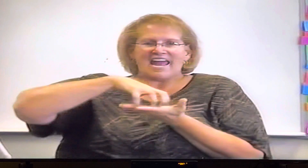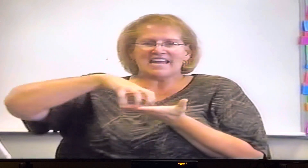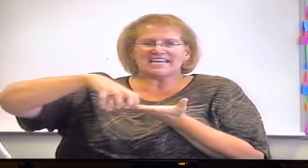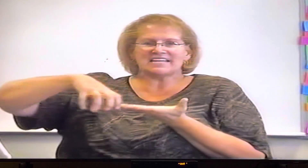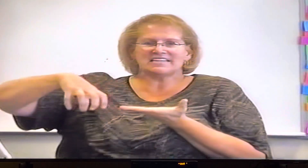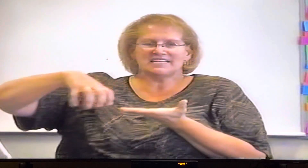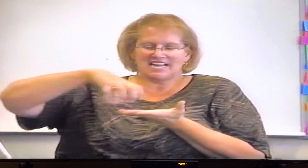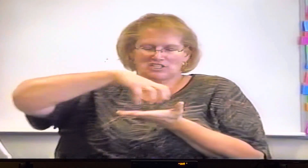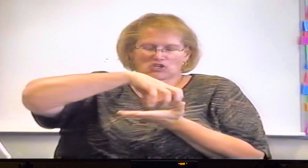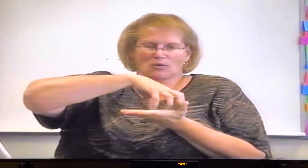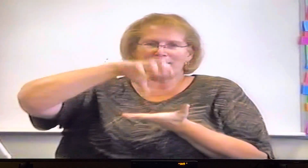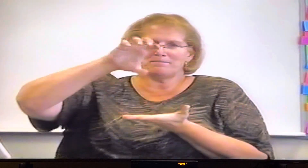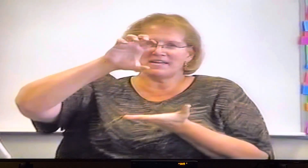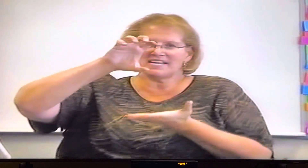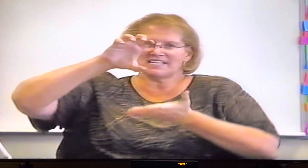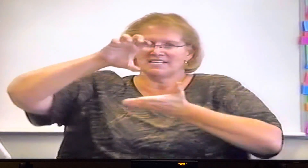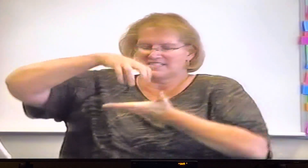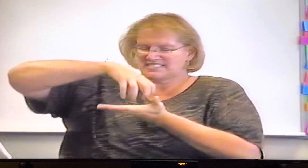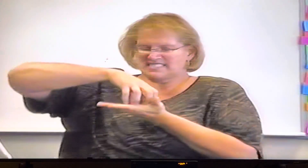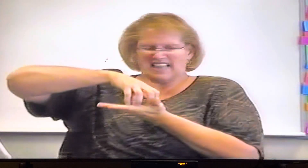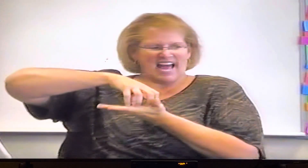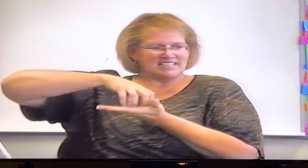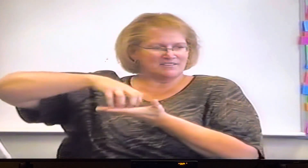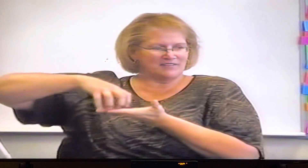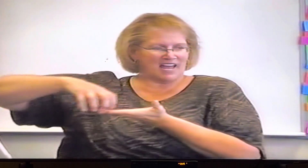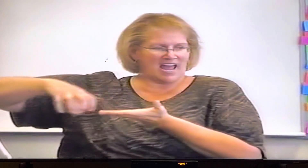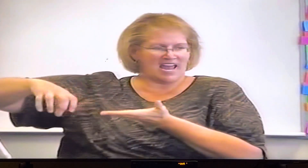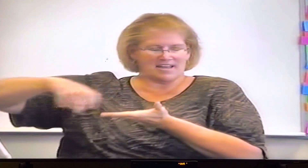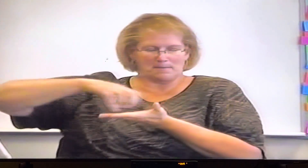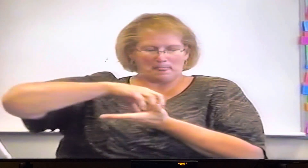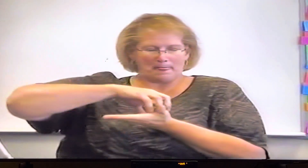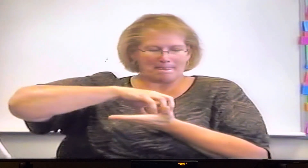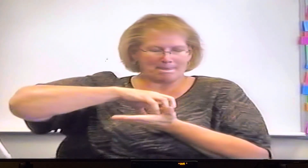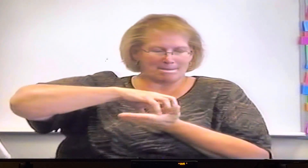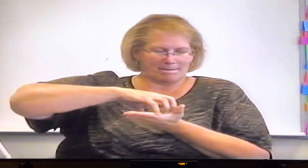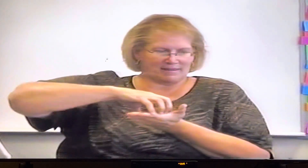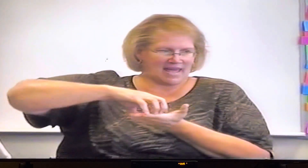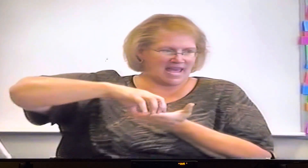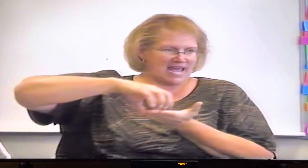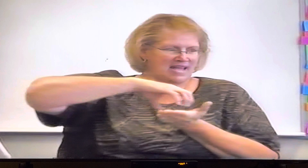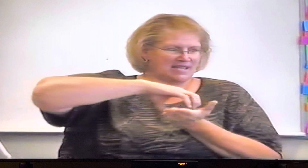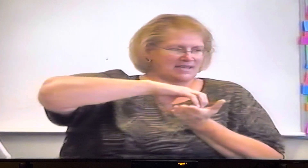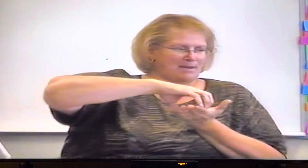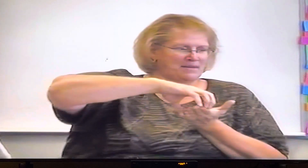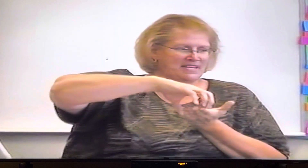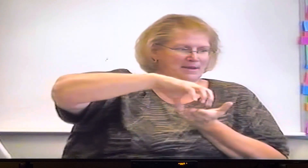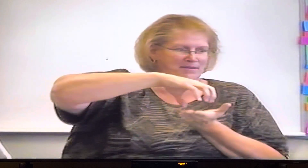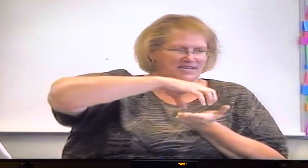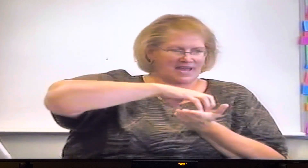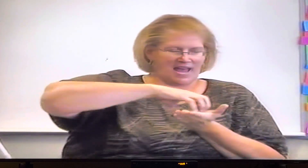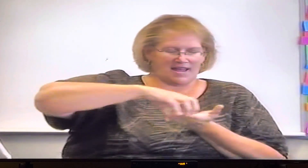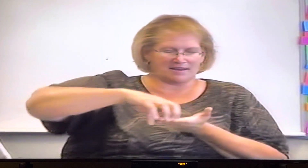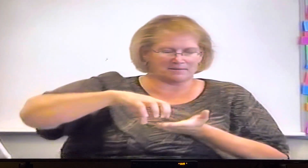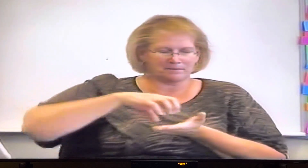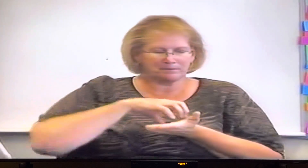Cake, it's a great big slice of cake. Cake, yummy, yummy cake.